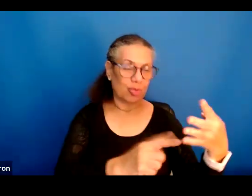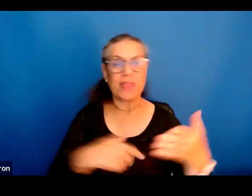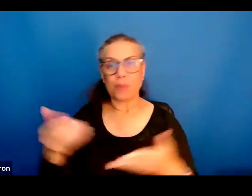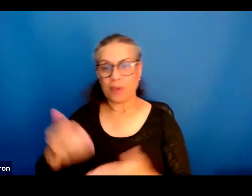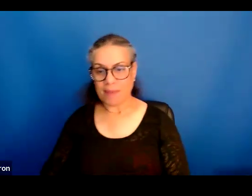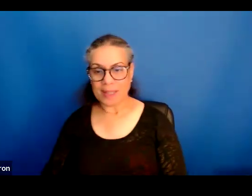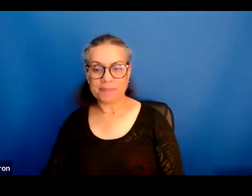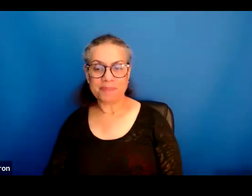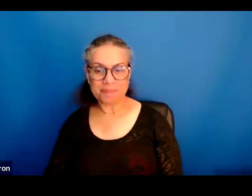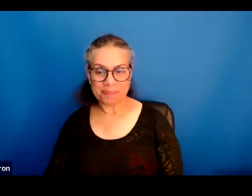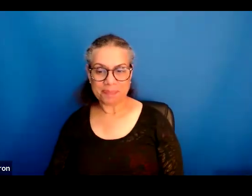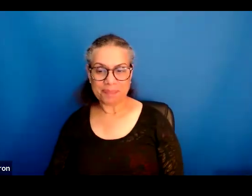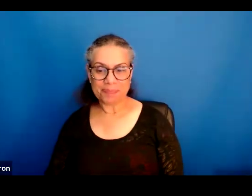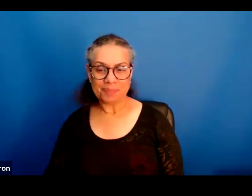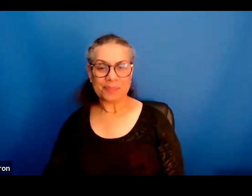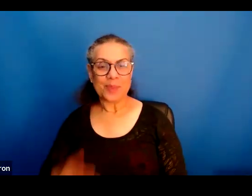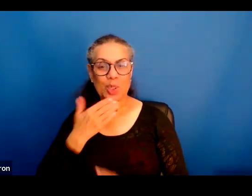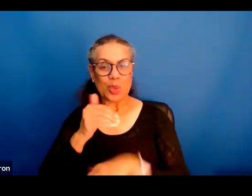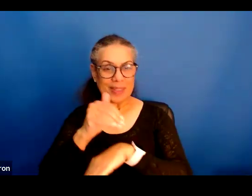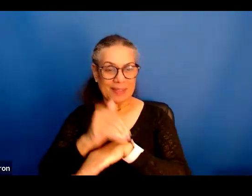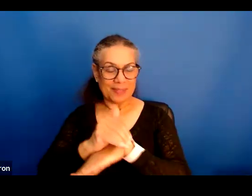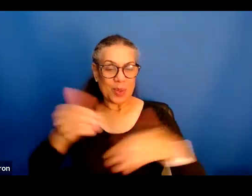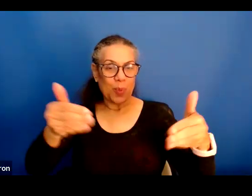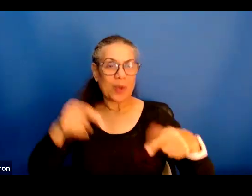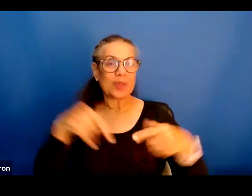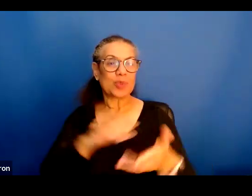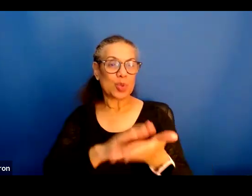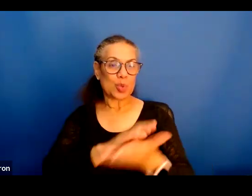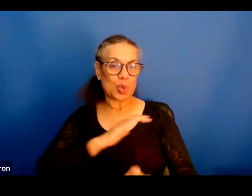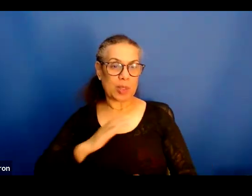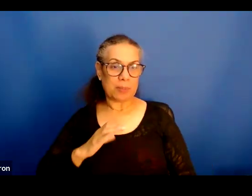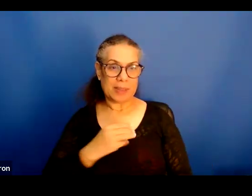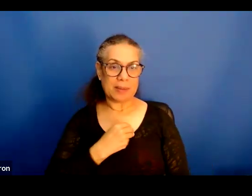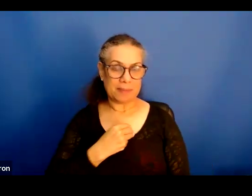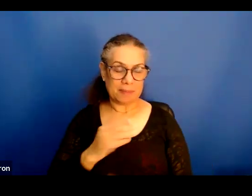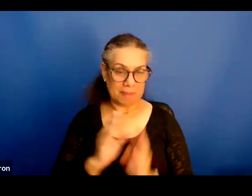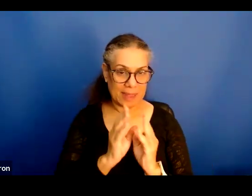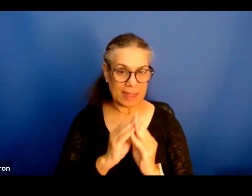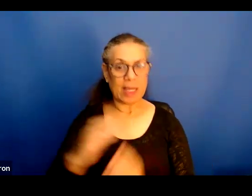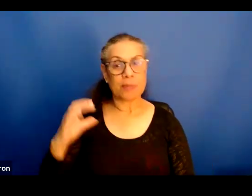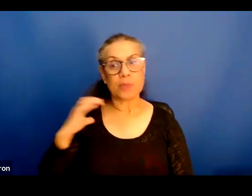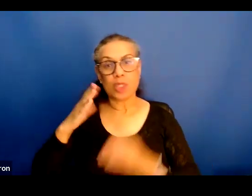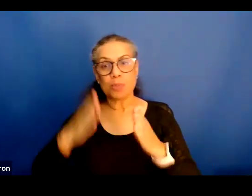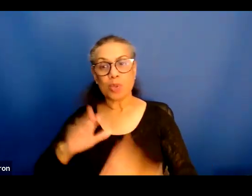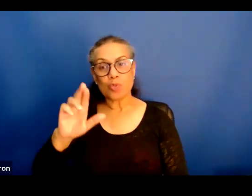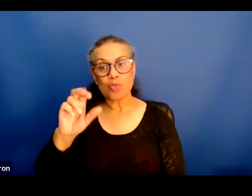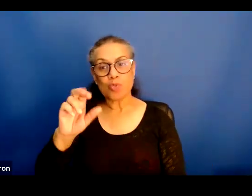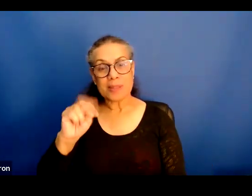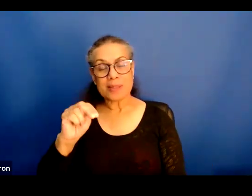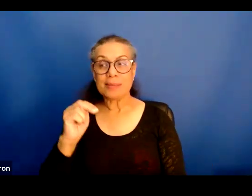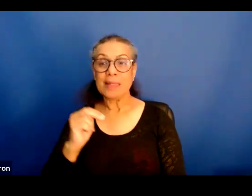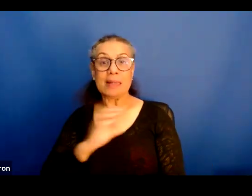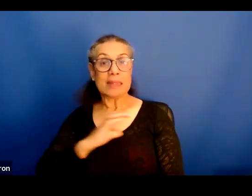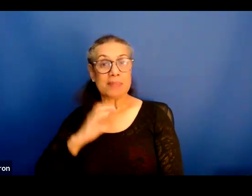good evening, everyone, and welcome to this meeting of the Boston School Committee. I'm Chairperson Jerry Robinson. The committee just returned